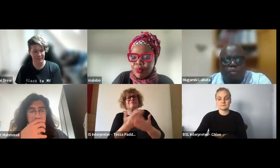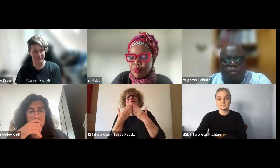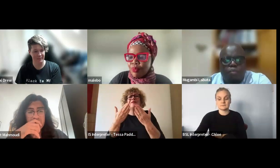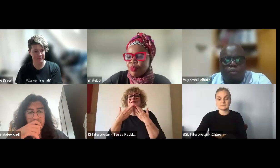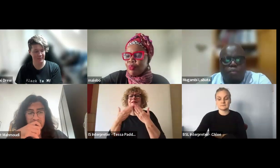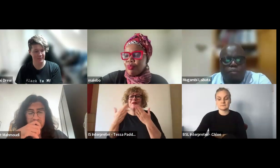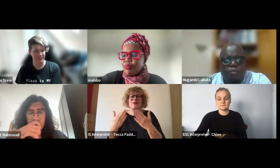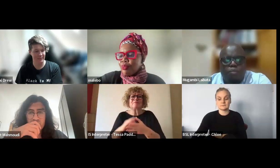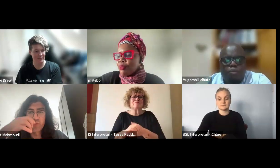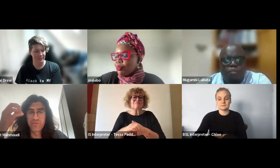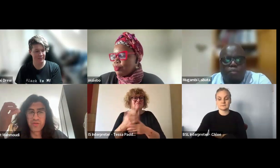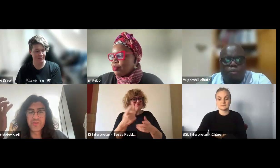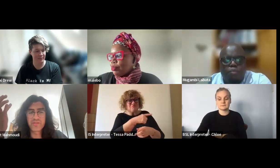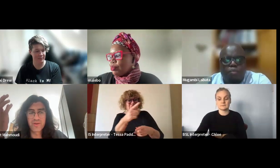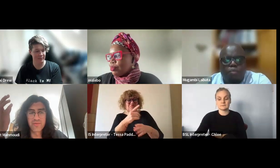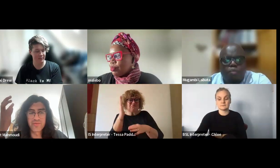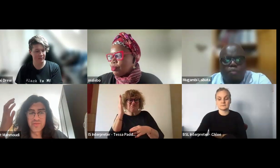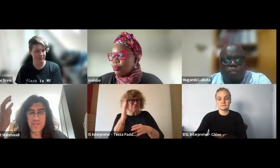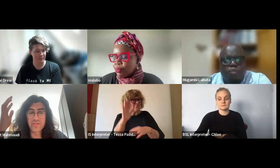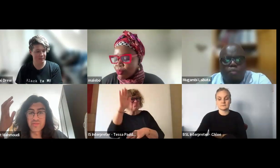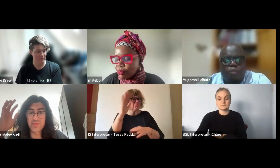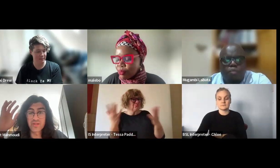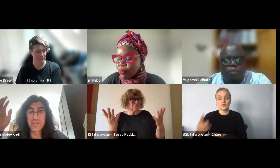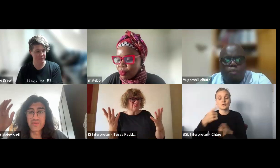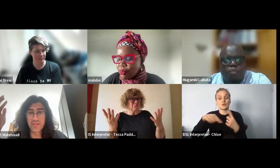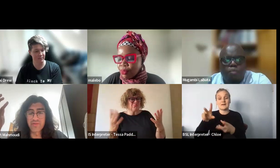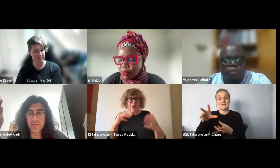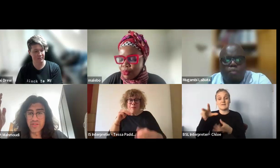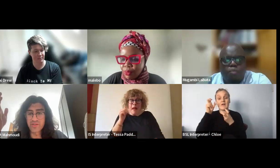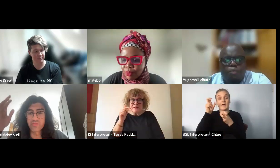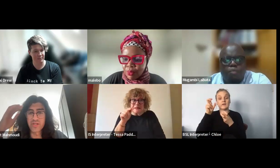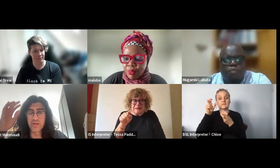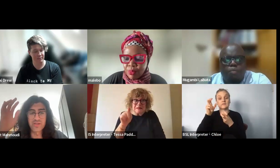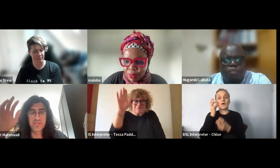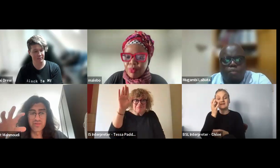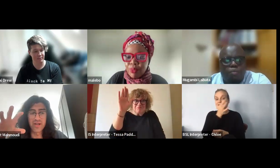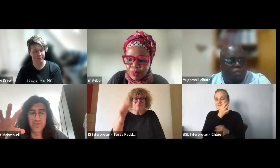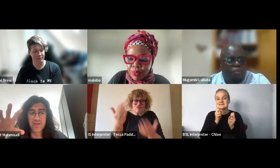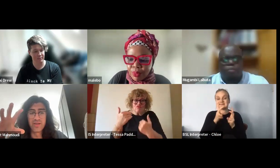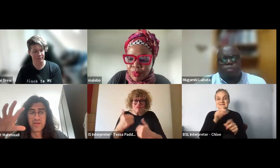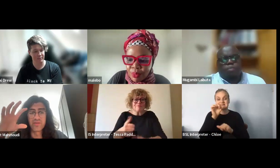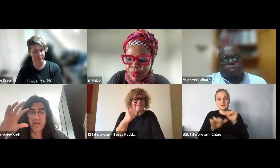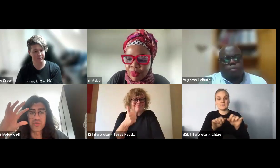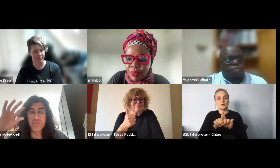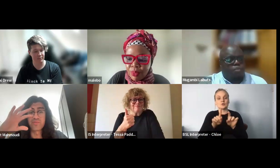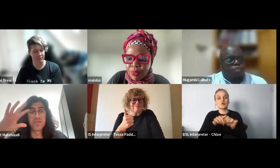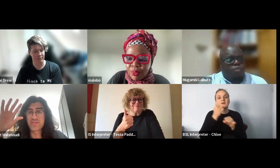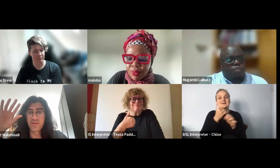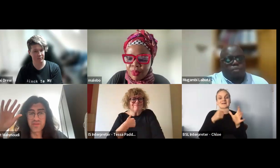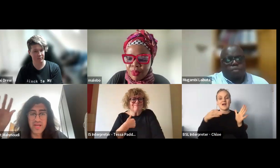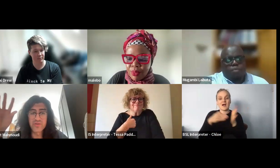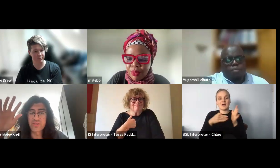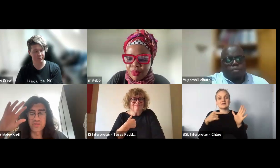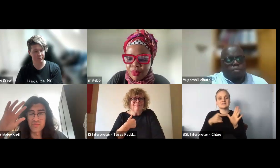you, Malebo. So we've learned of systems like the Lavender system within the context of Gaza that draws up